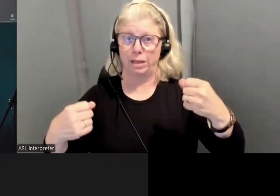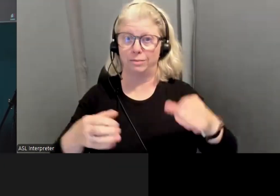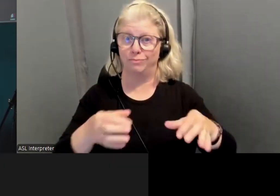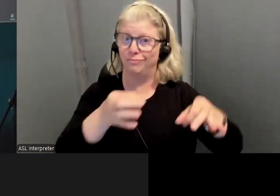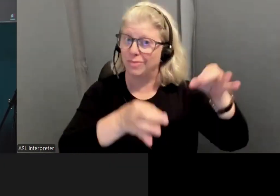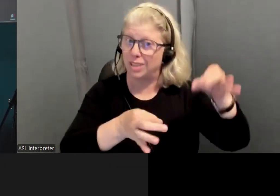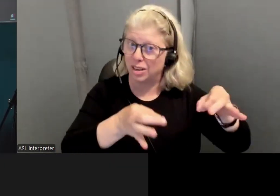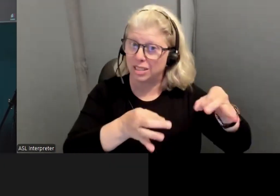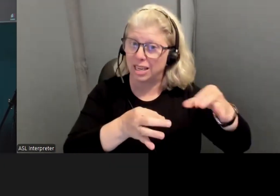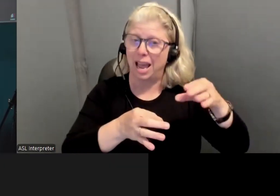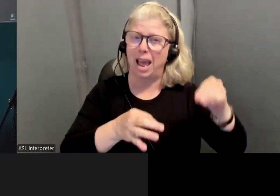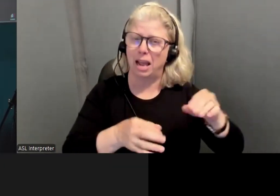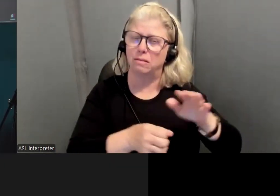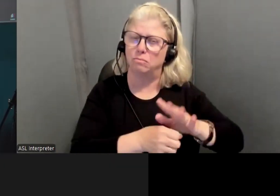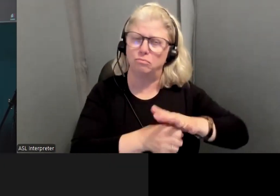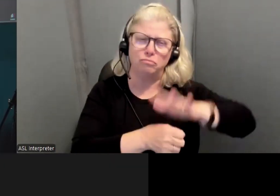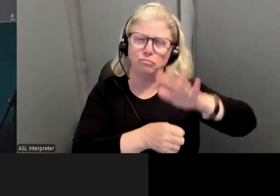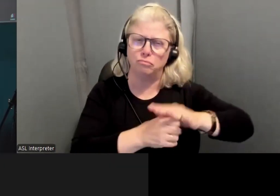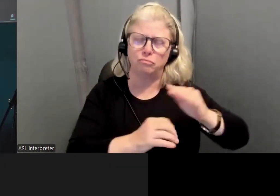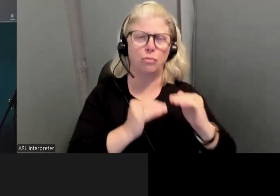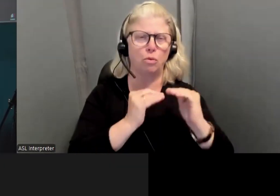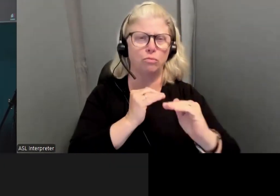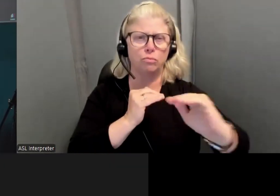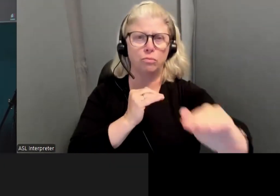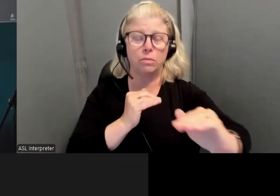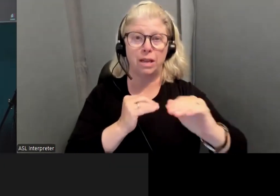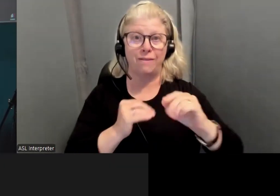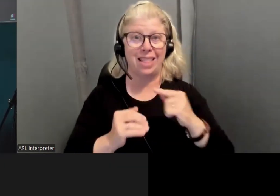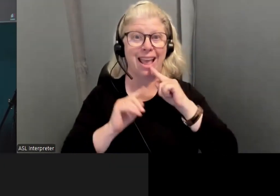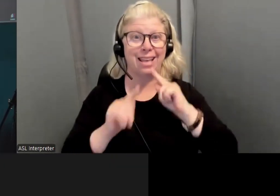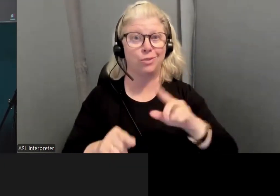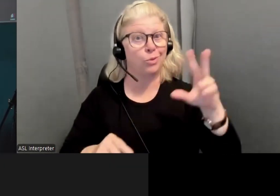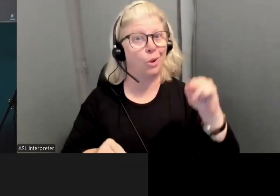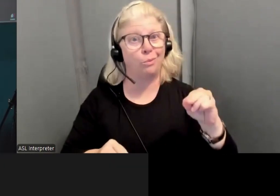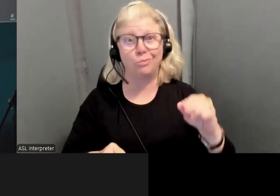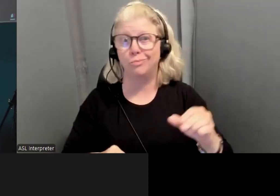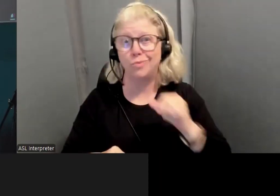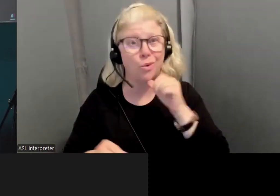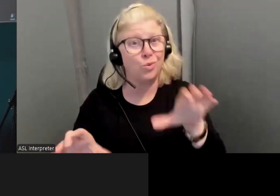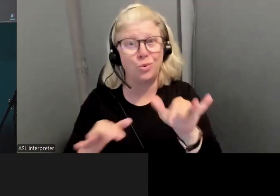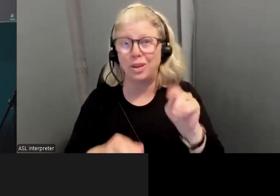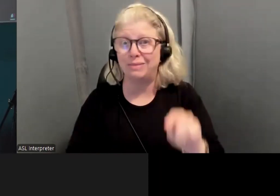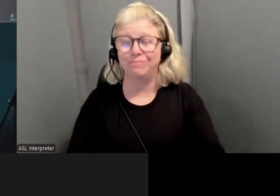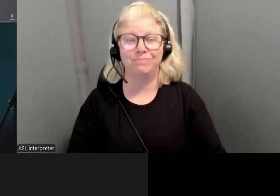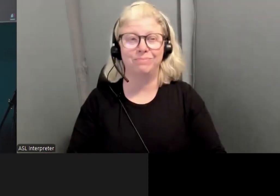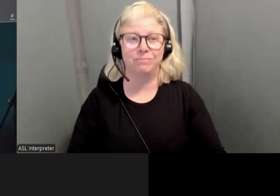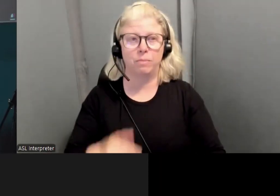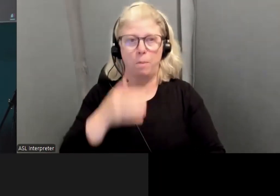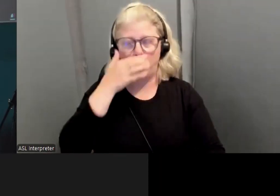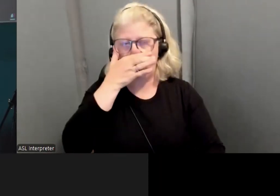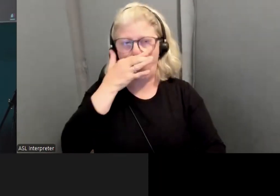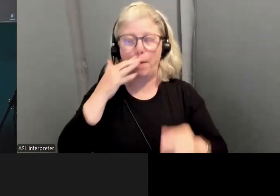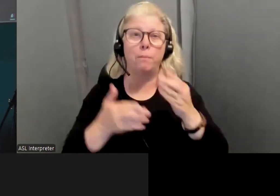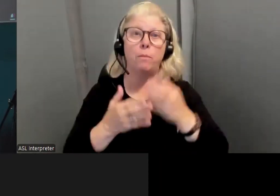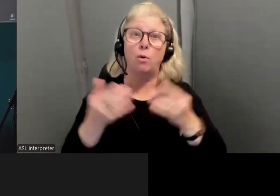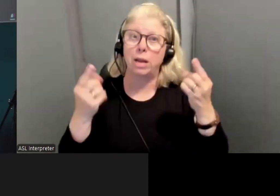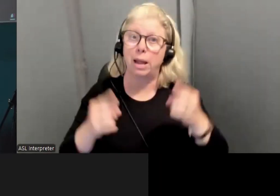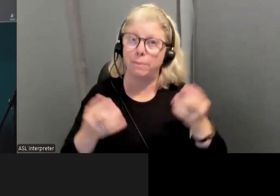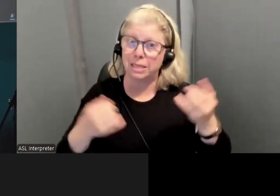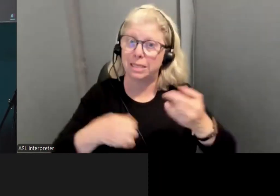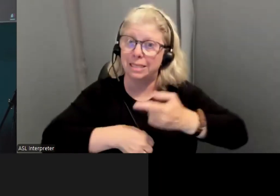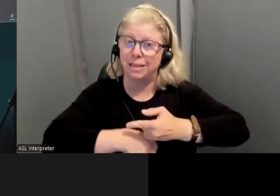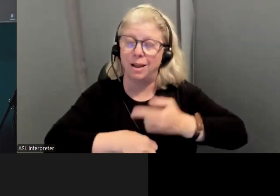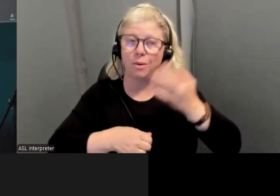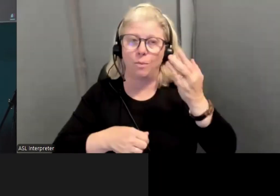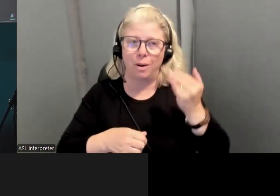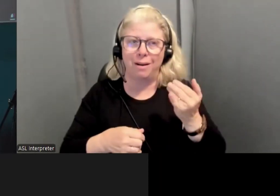And is it temperate? And if the answer is no to any of those, then you're not doing it. Now, part of what is happening today, and that's why